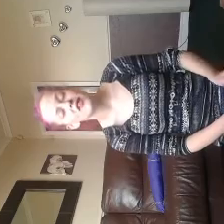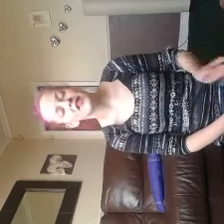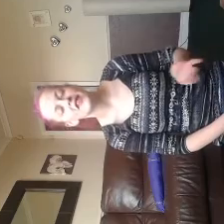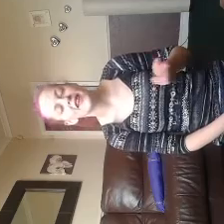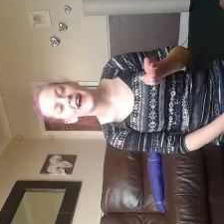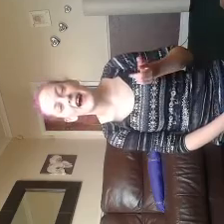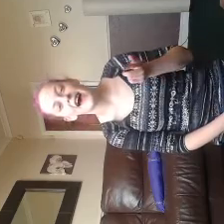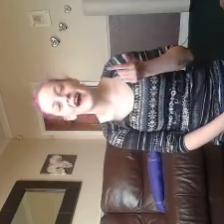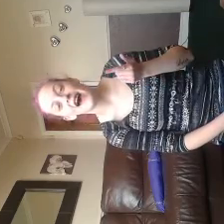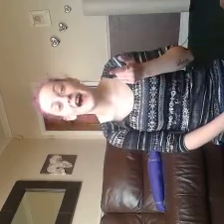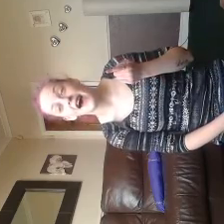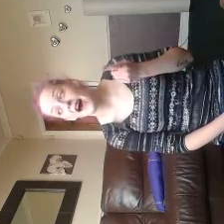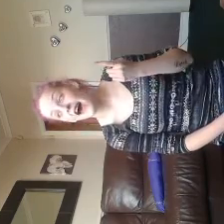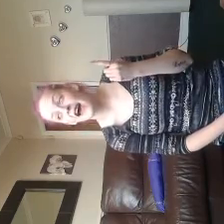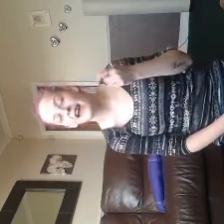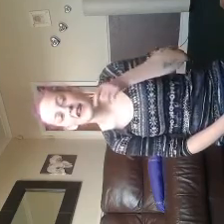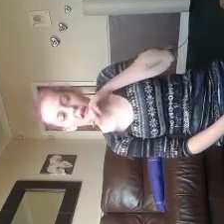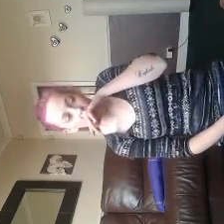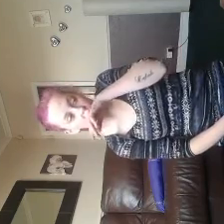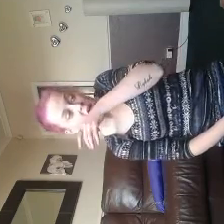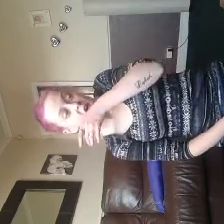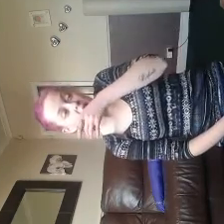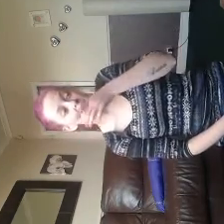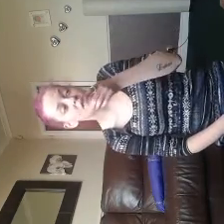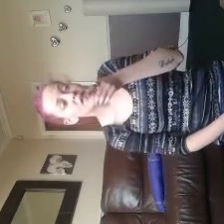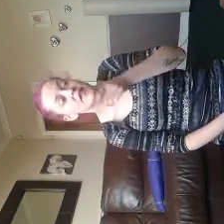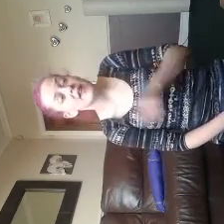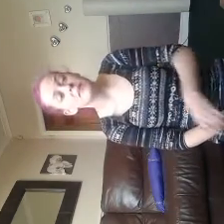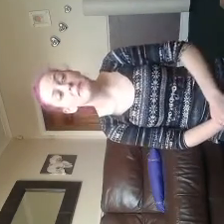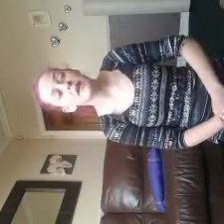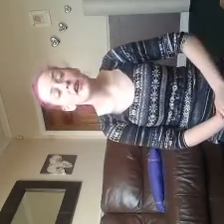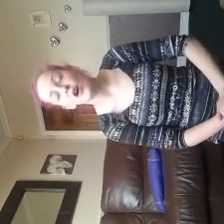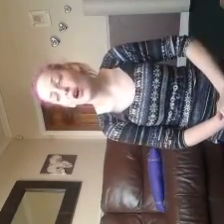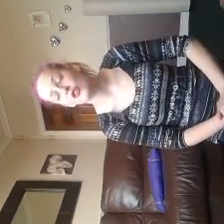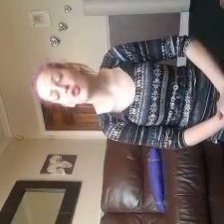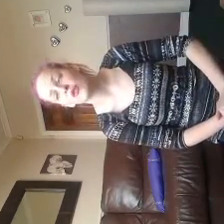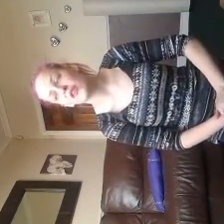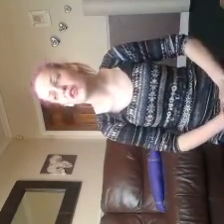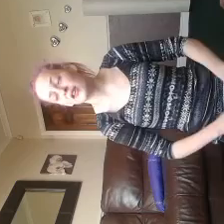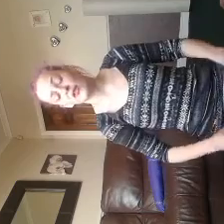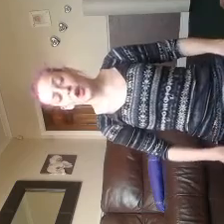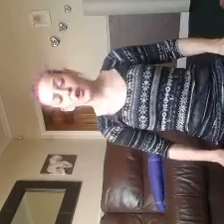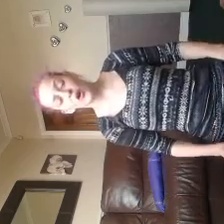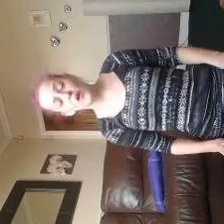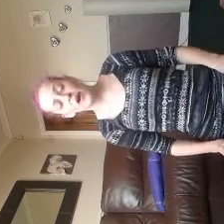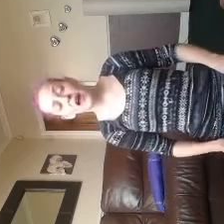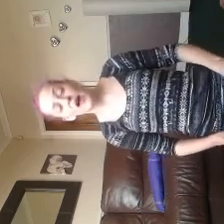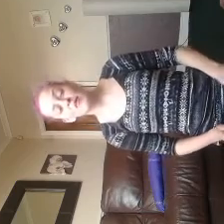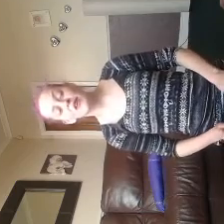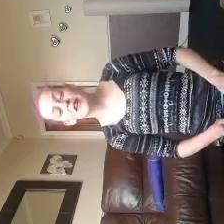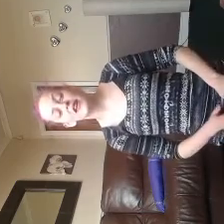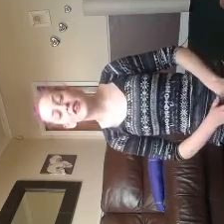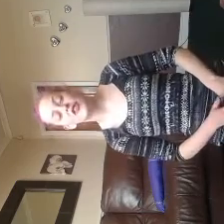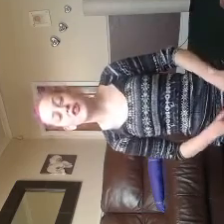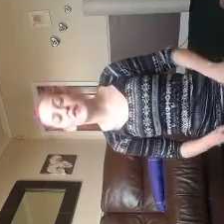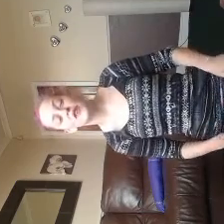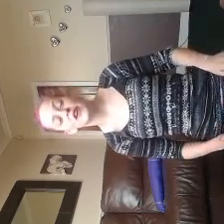the sky. Love is when it cause you tears. Go ahead, release your